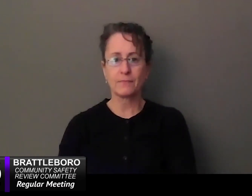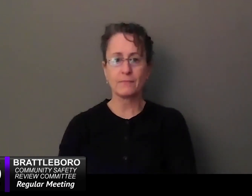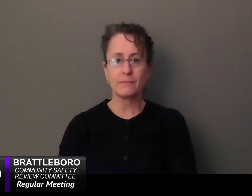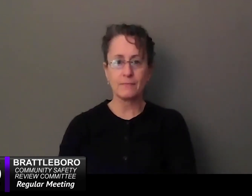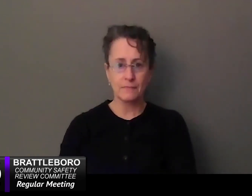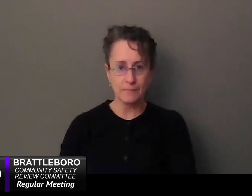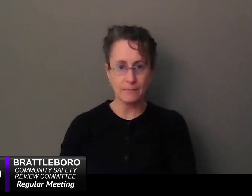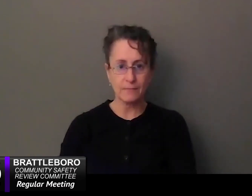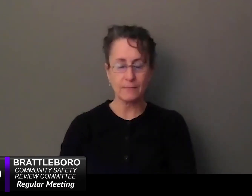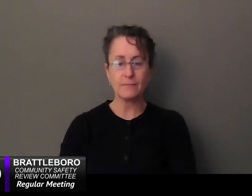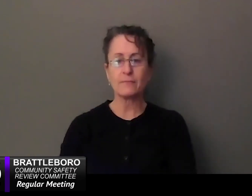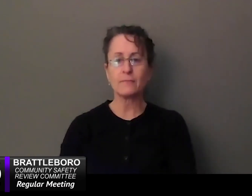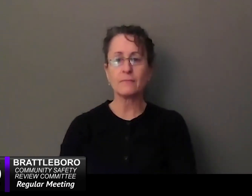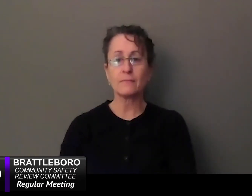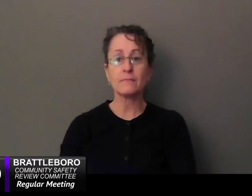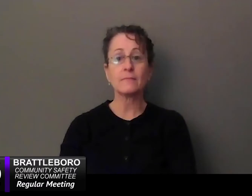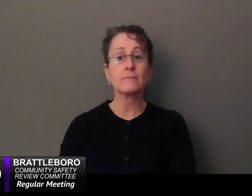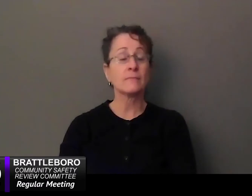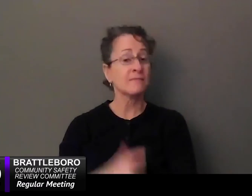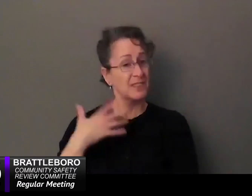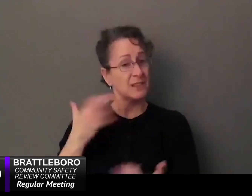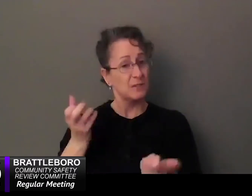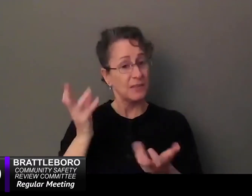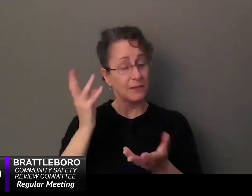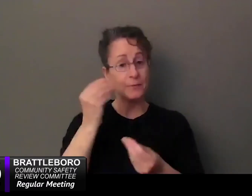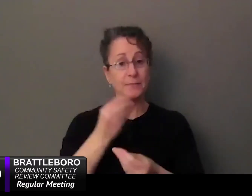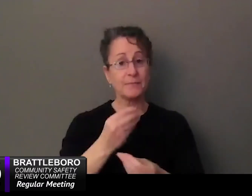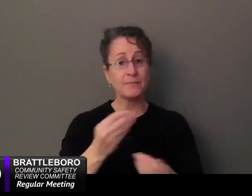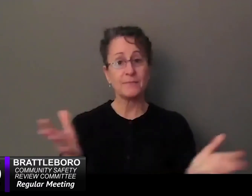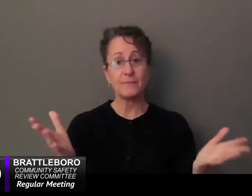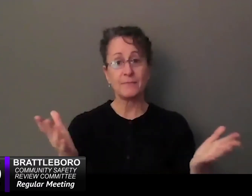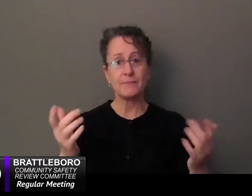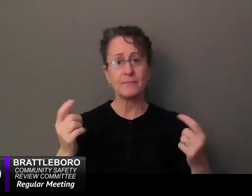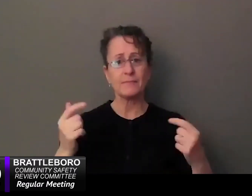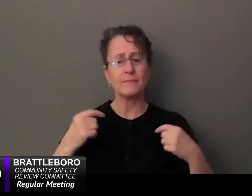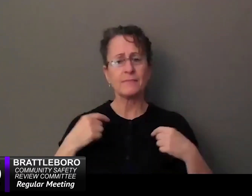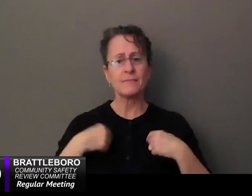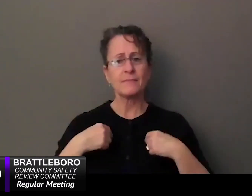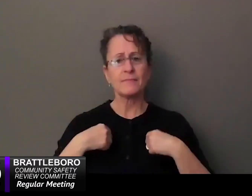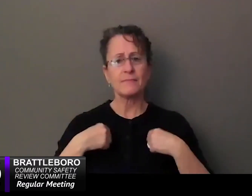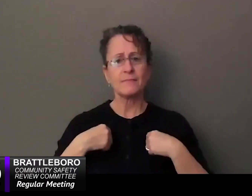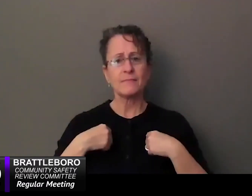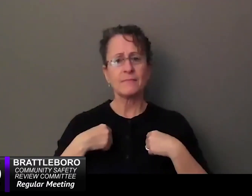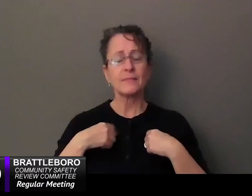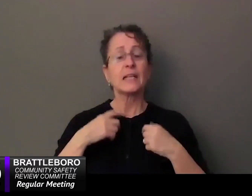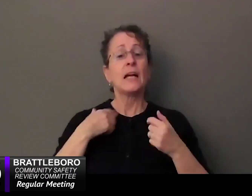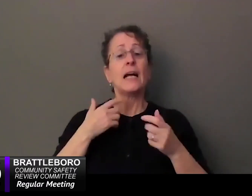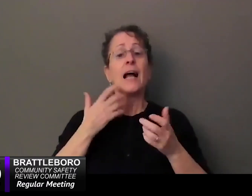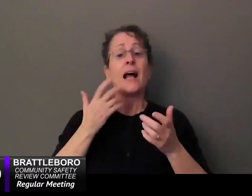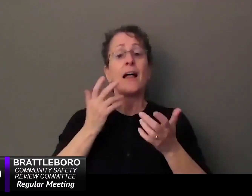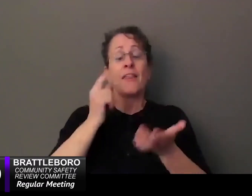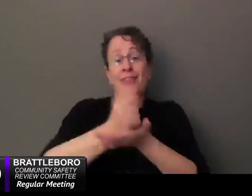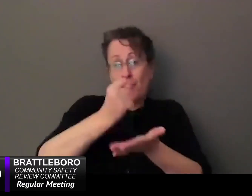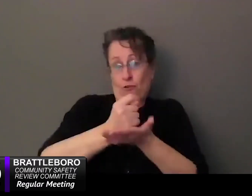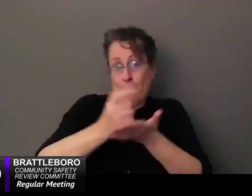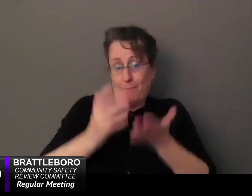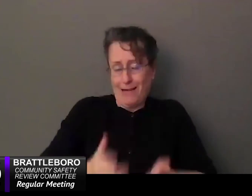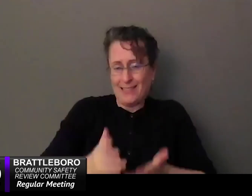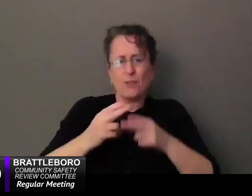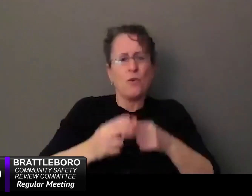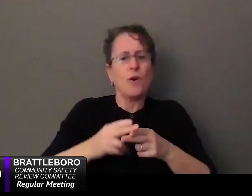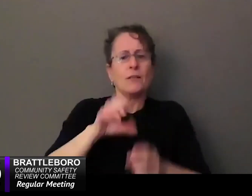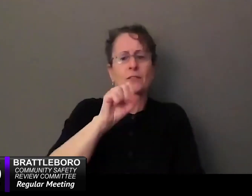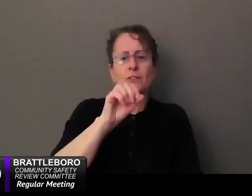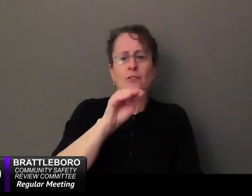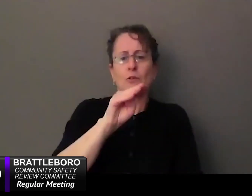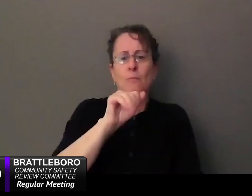I want to share that I am a somatic body-based psychotherapist. I'm a parent,